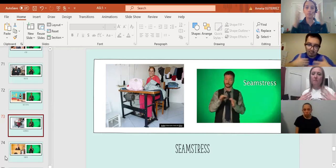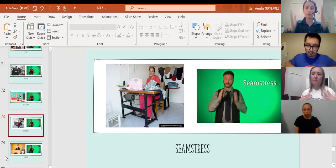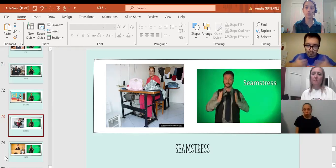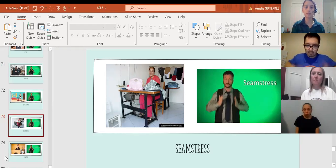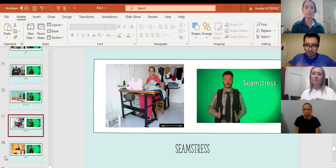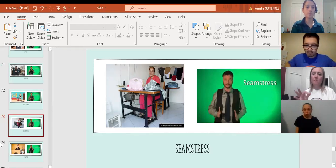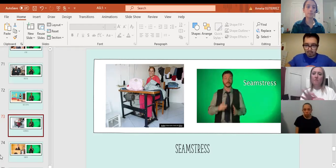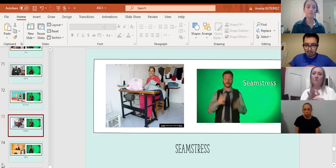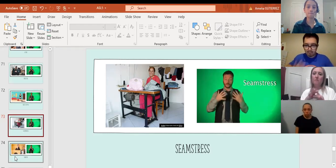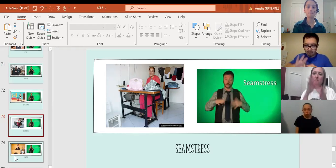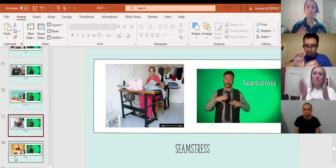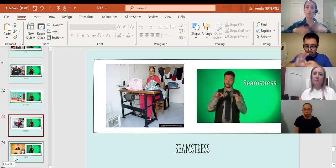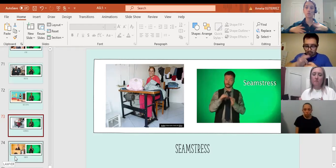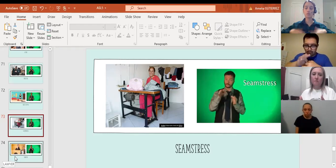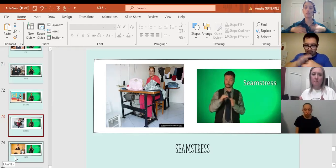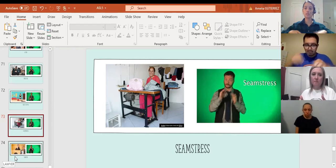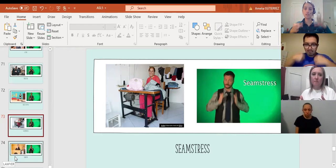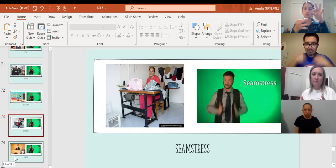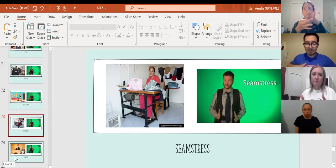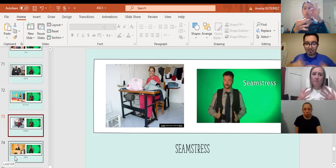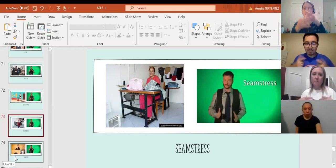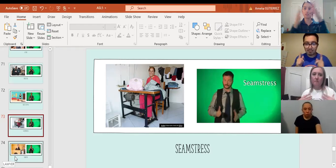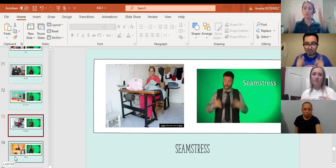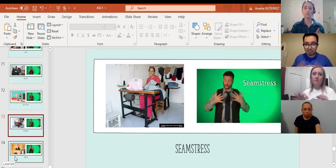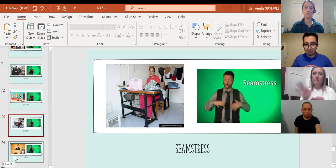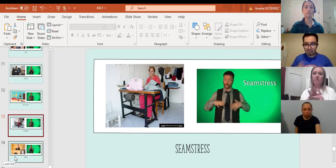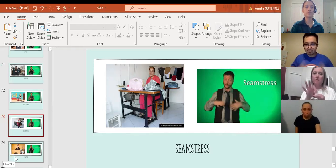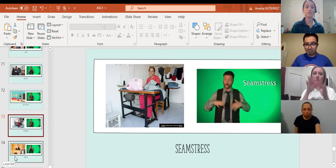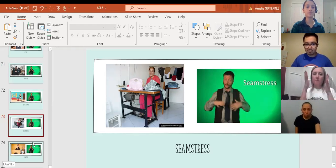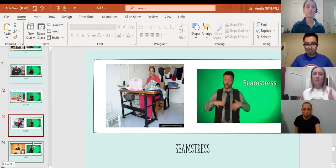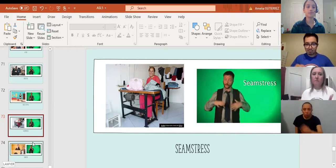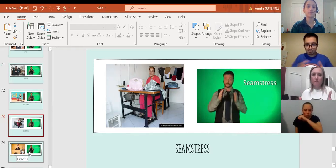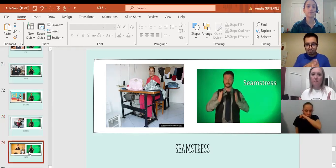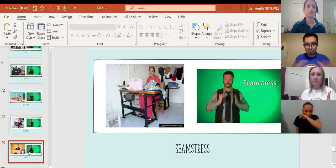And then person. So, seamstress.